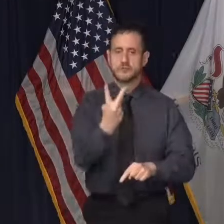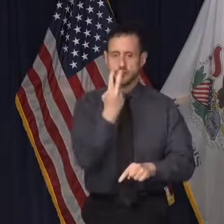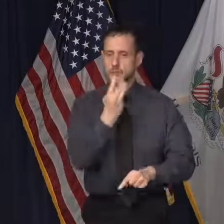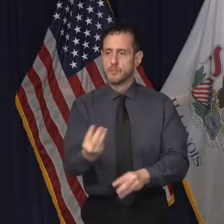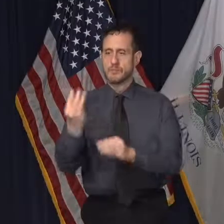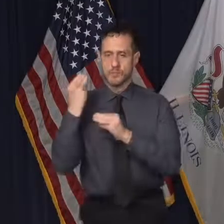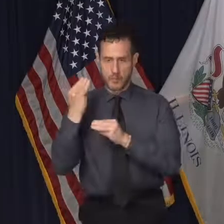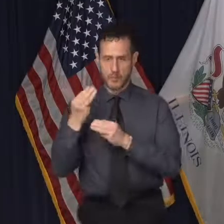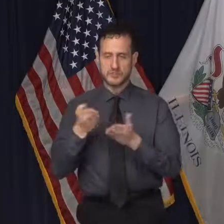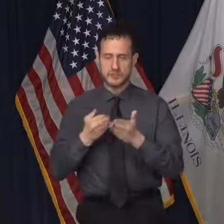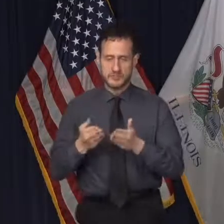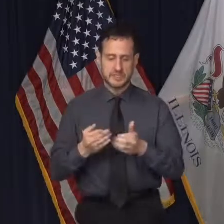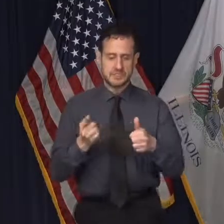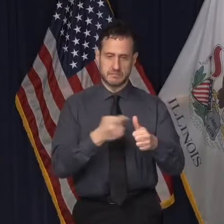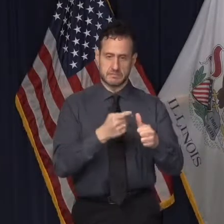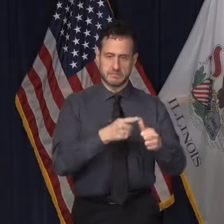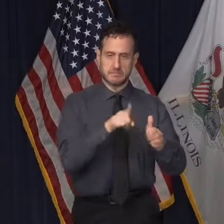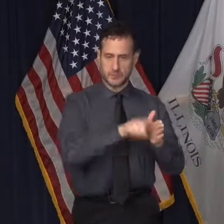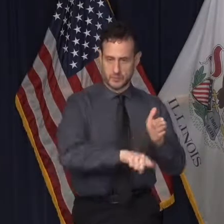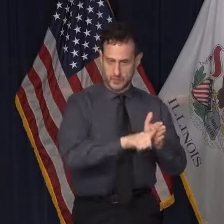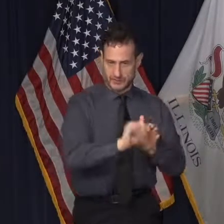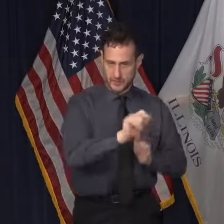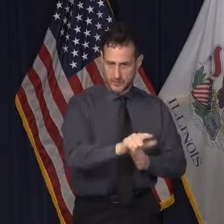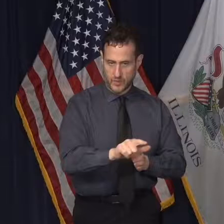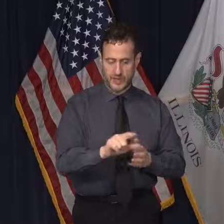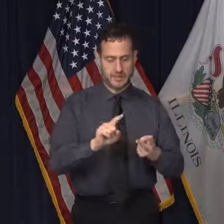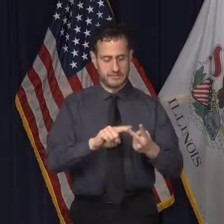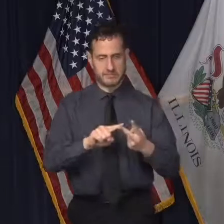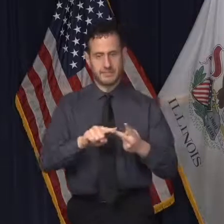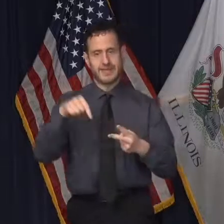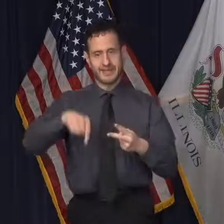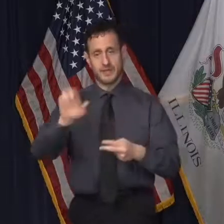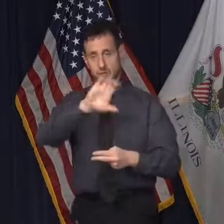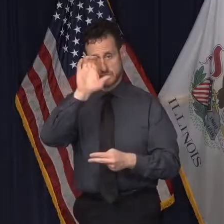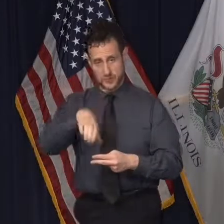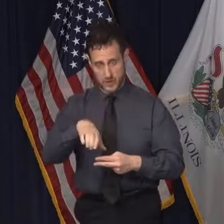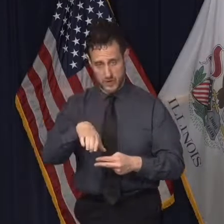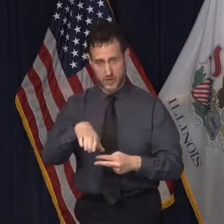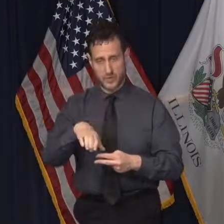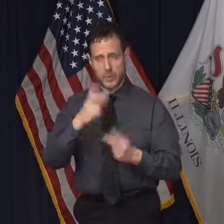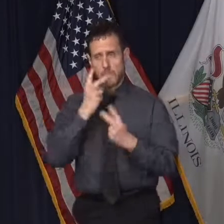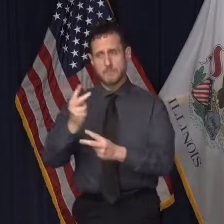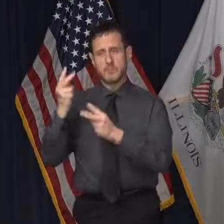city of Springfield and the other in Chicago, to honor the more than